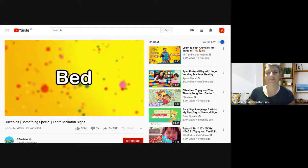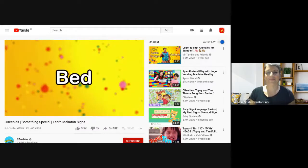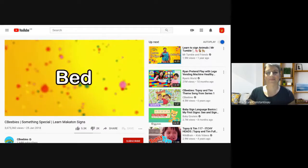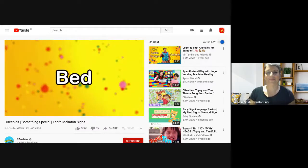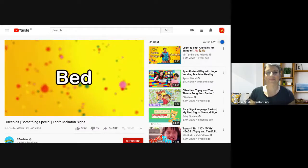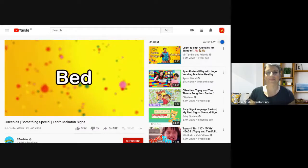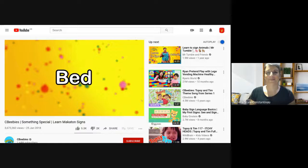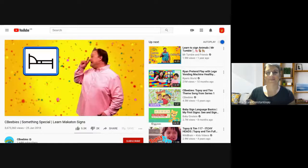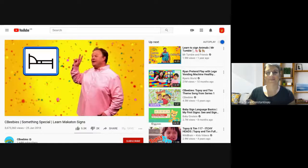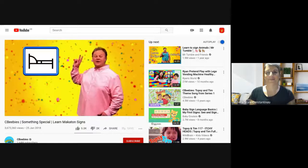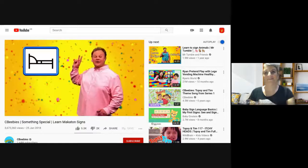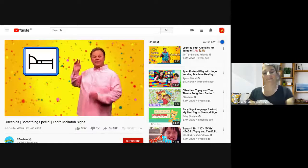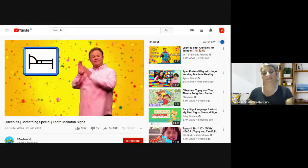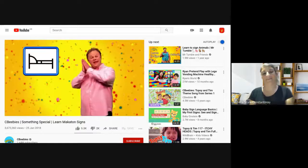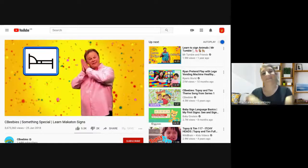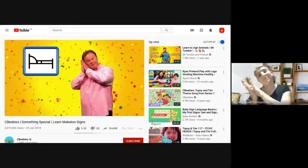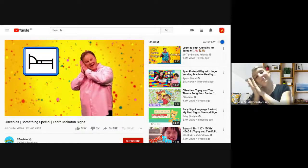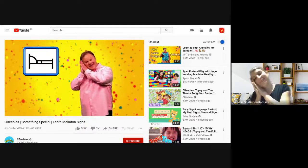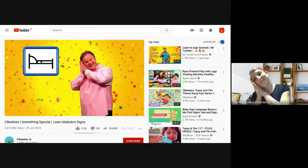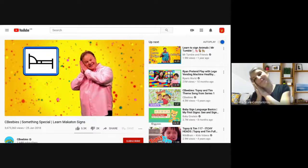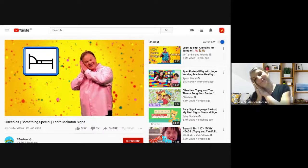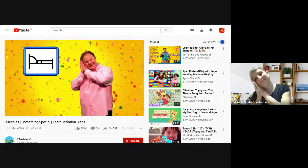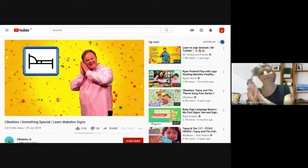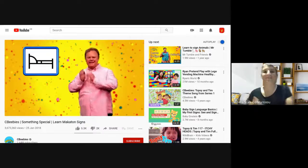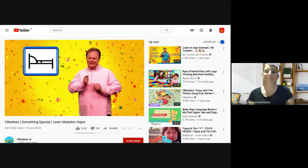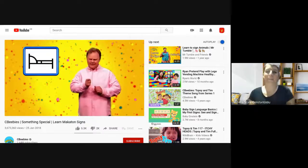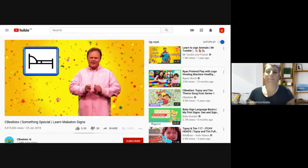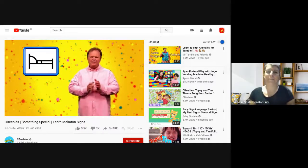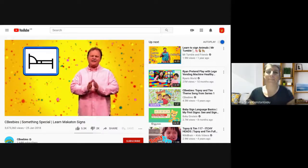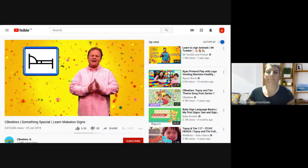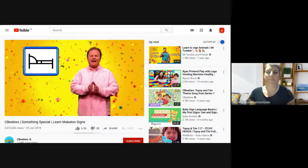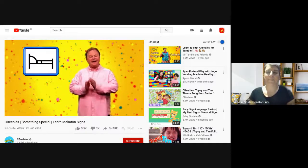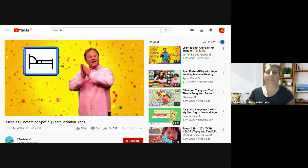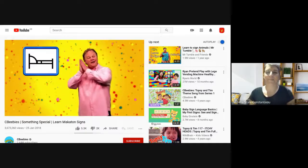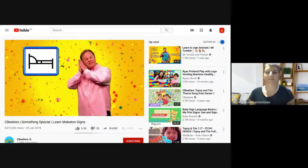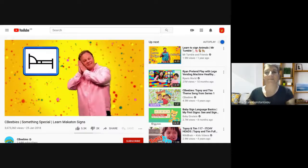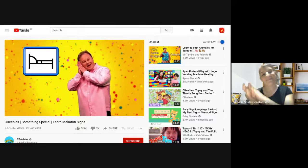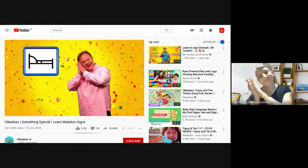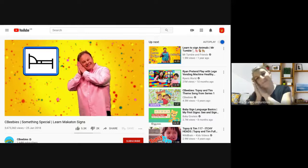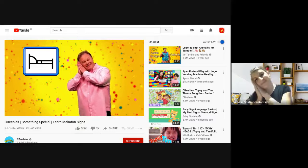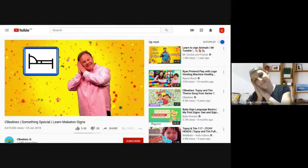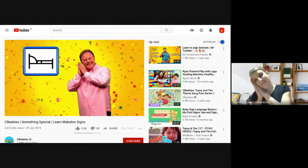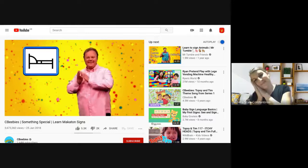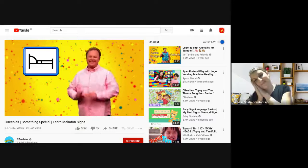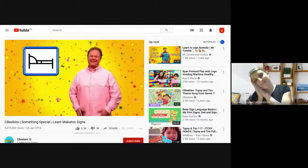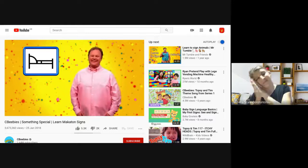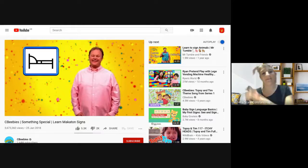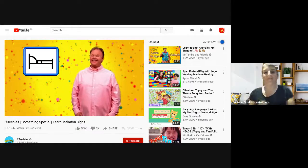Bed. Look. Bed. You sign. Bed.